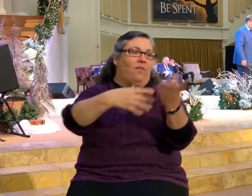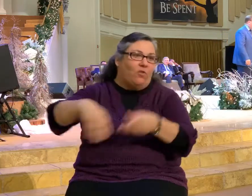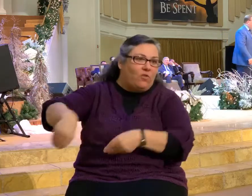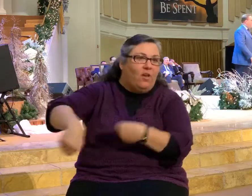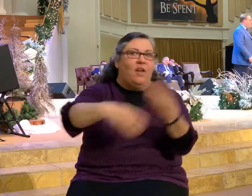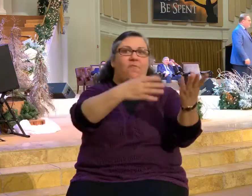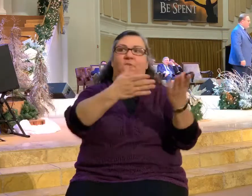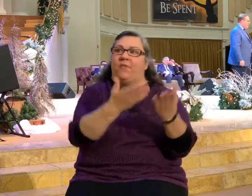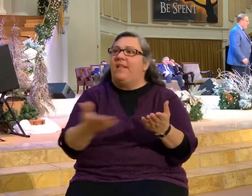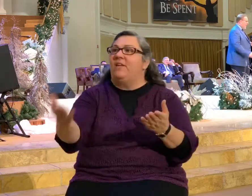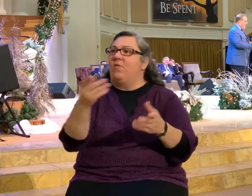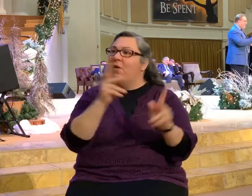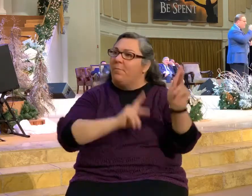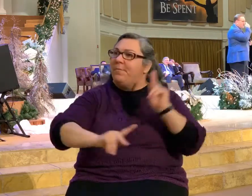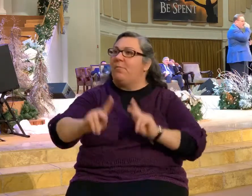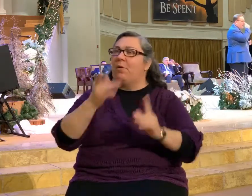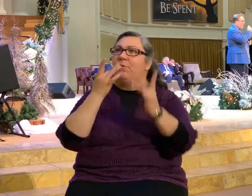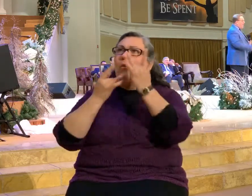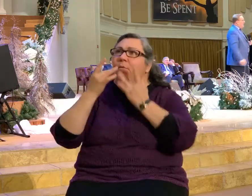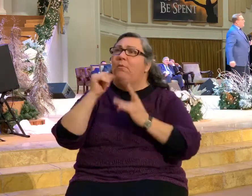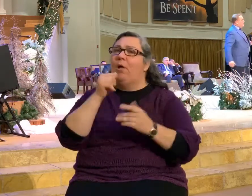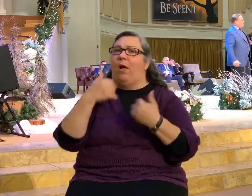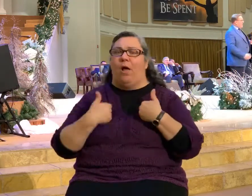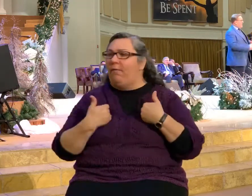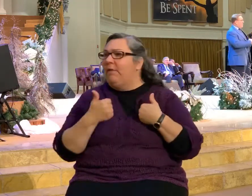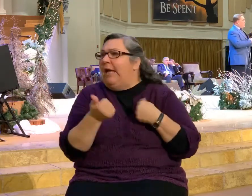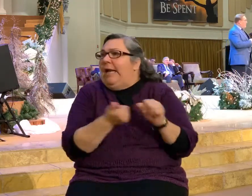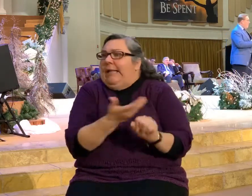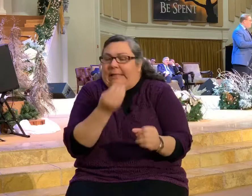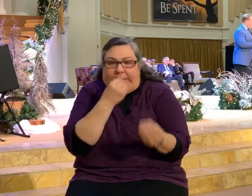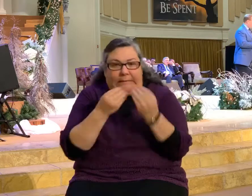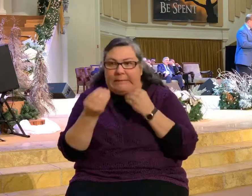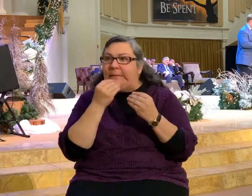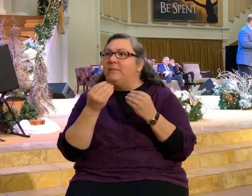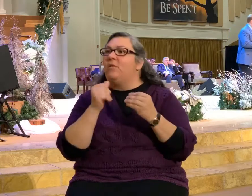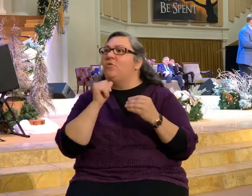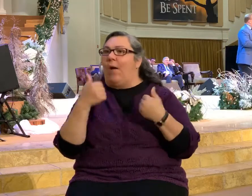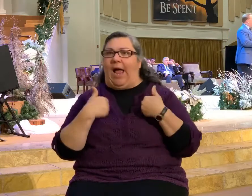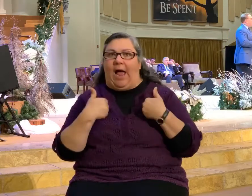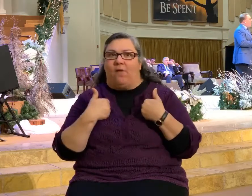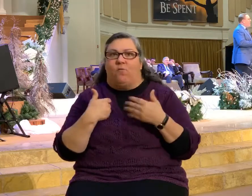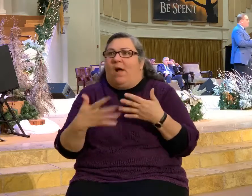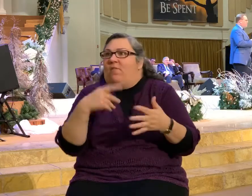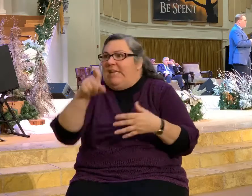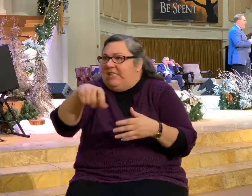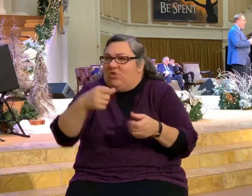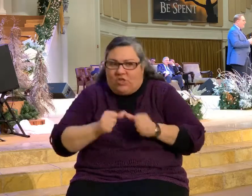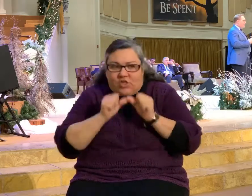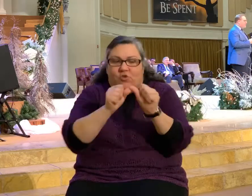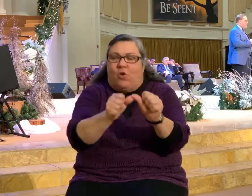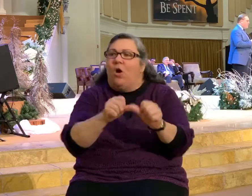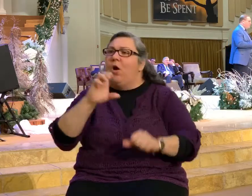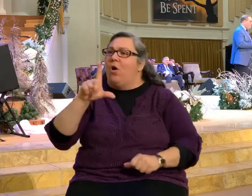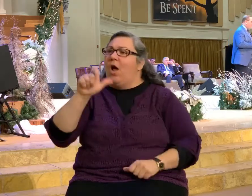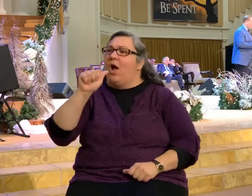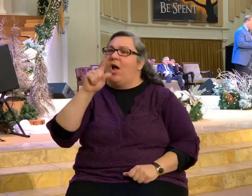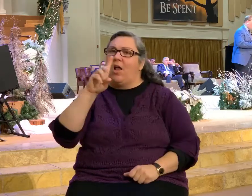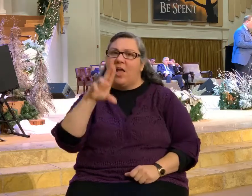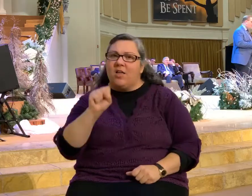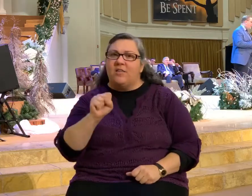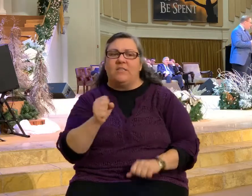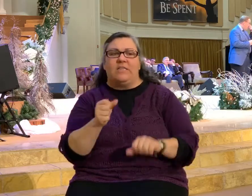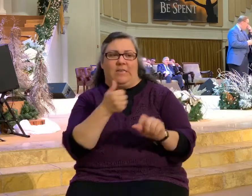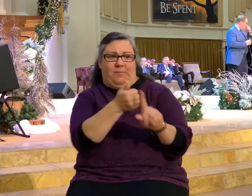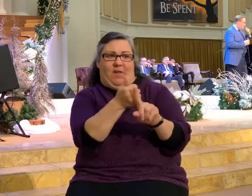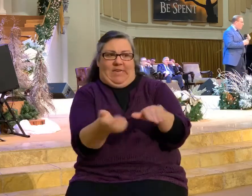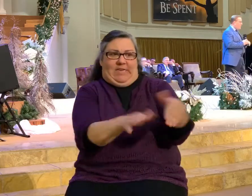to the people that didn't have anything to eat or didn't have enough to survive. Claudius would die in the year 54